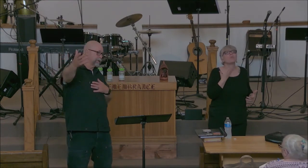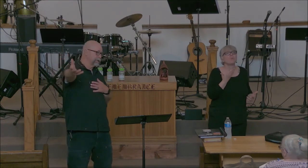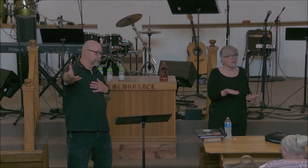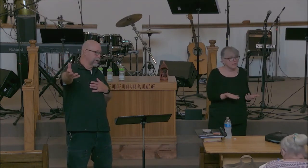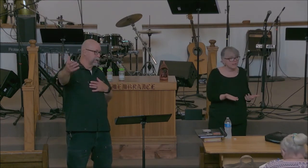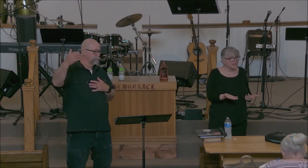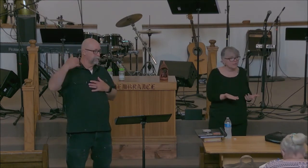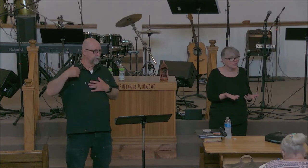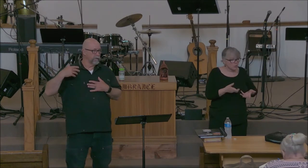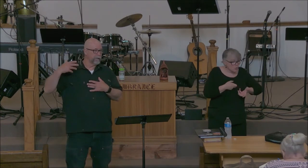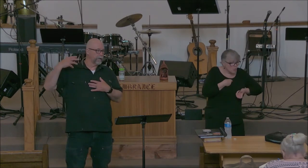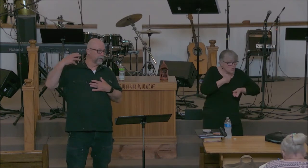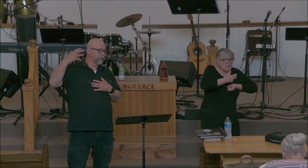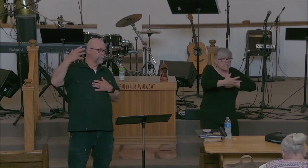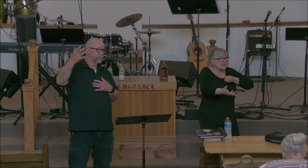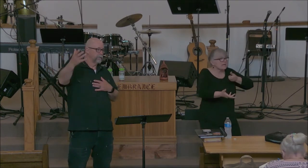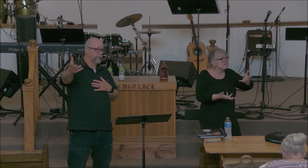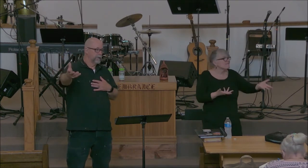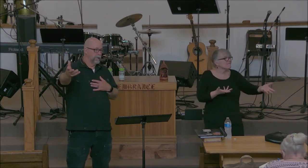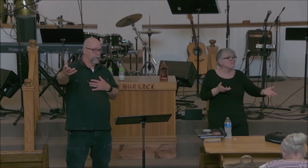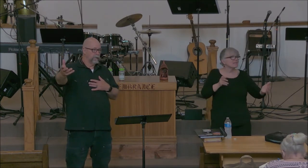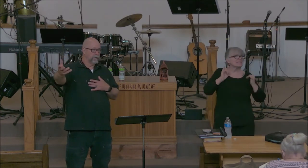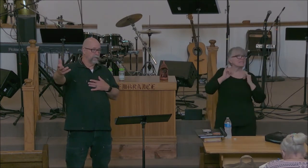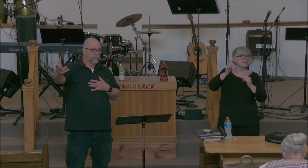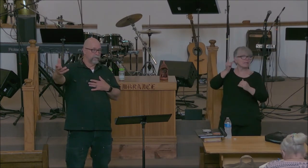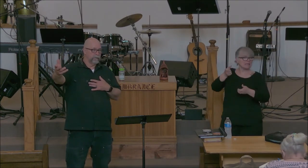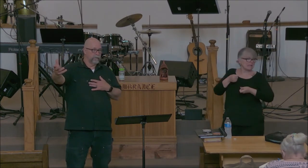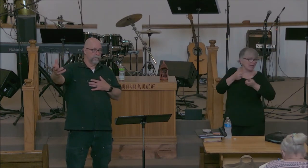give like Jesus gave, give like God gave.